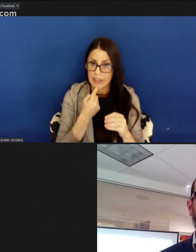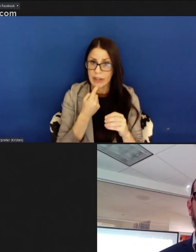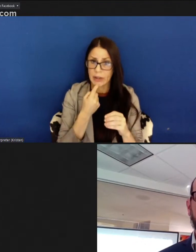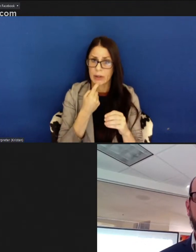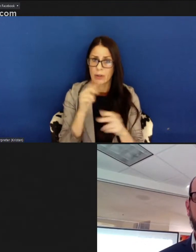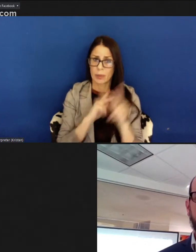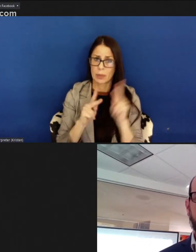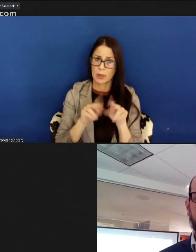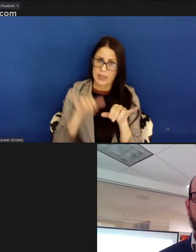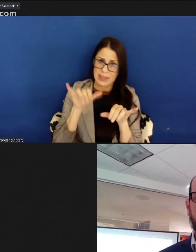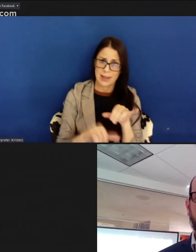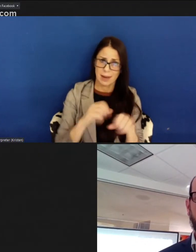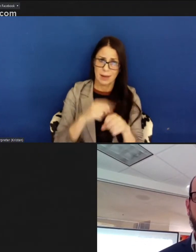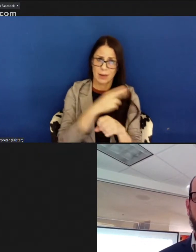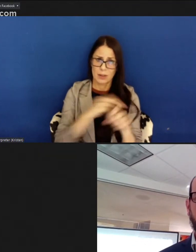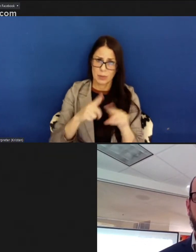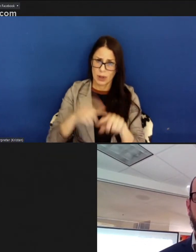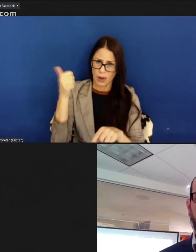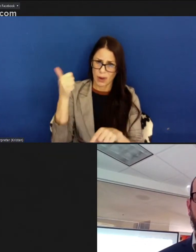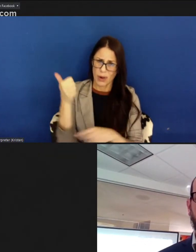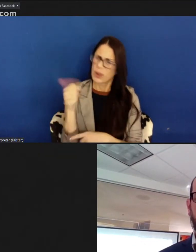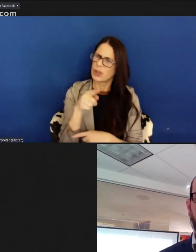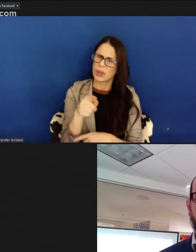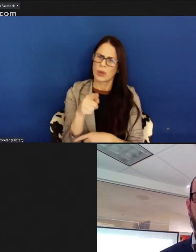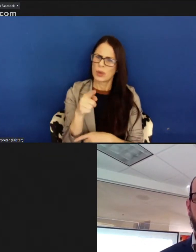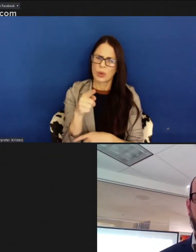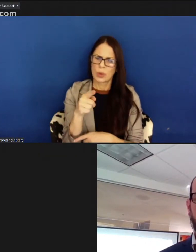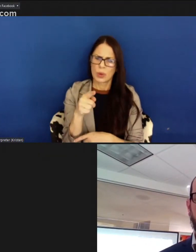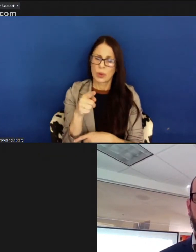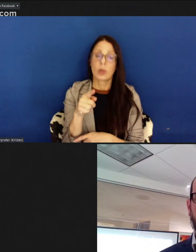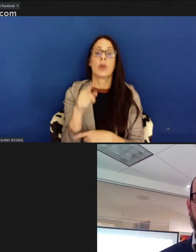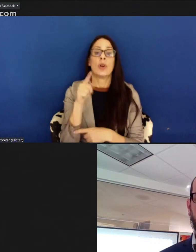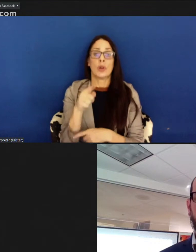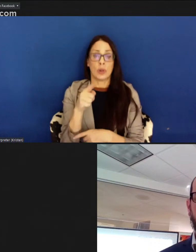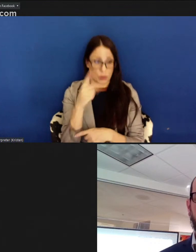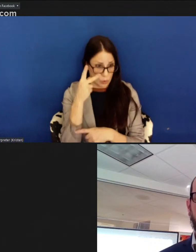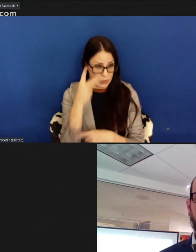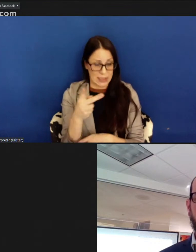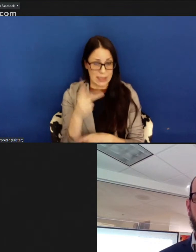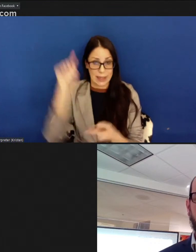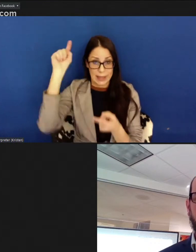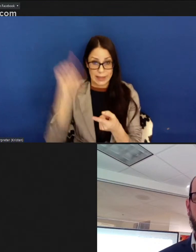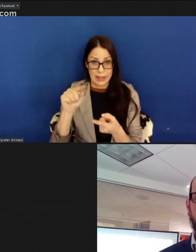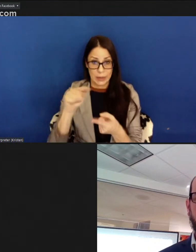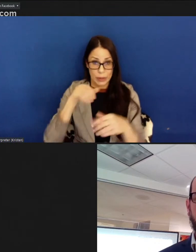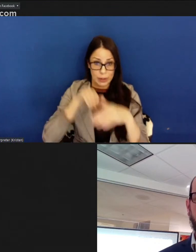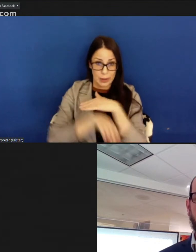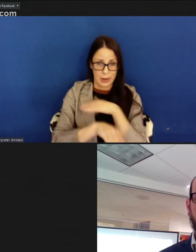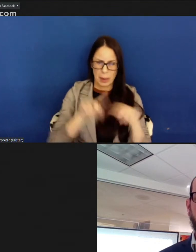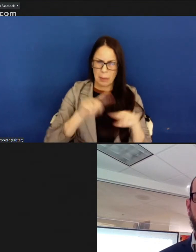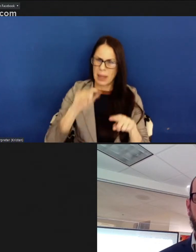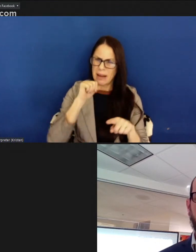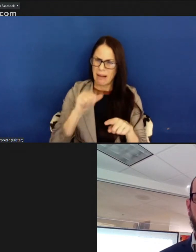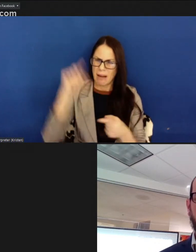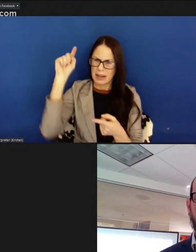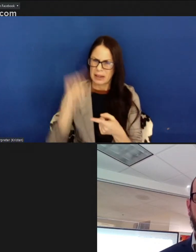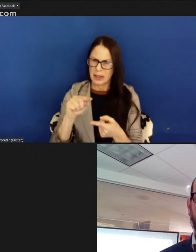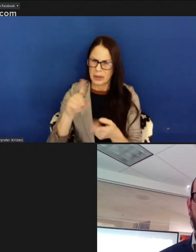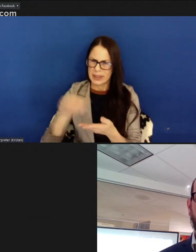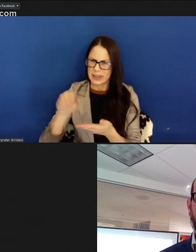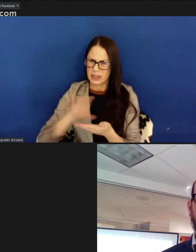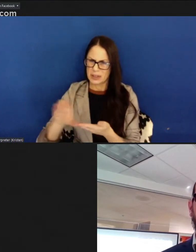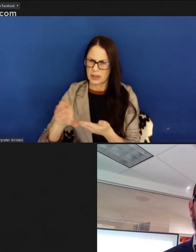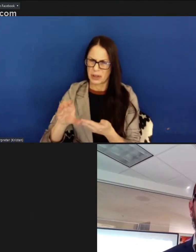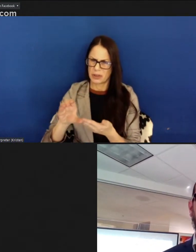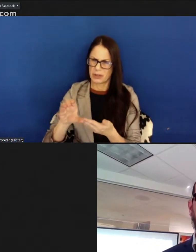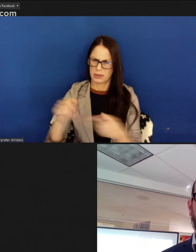So you see the decrease in admissions, but you're not seeing the decrease in discharges. Hopefully that question makes sense.